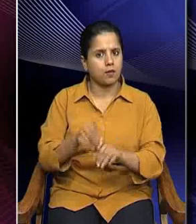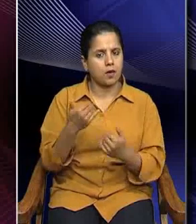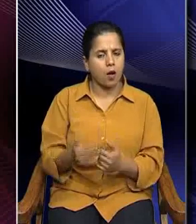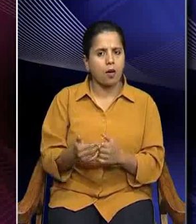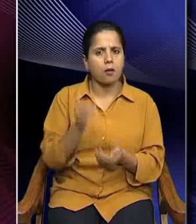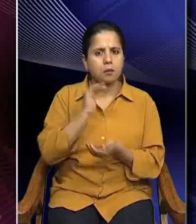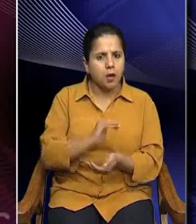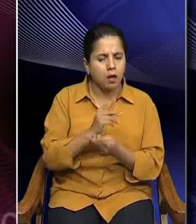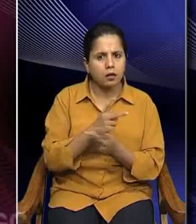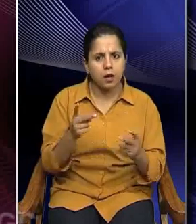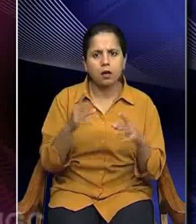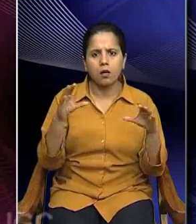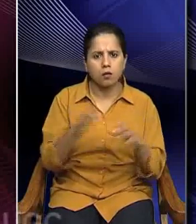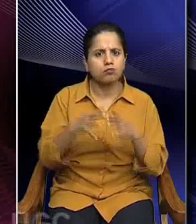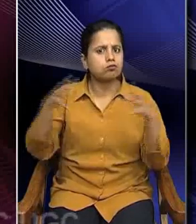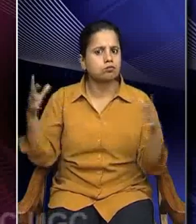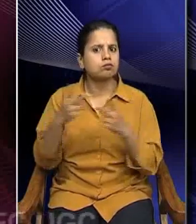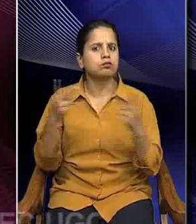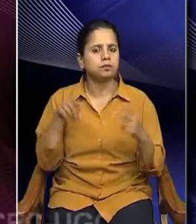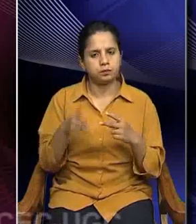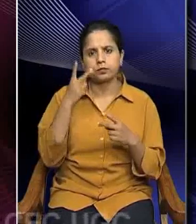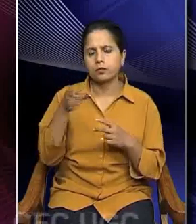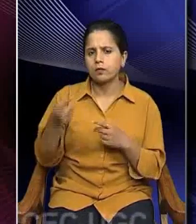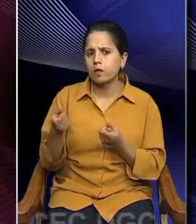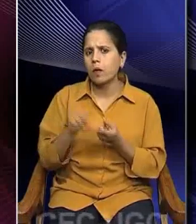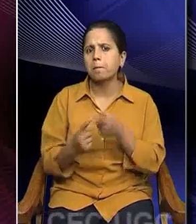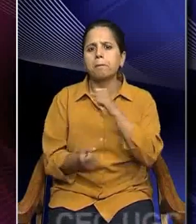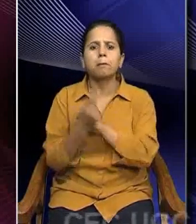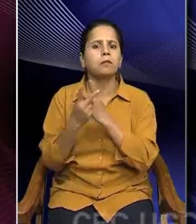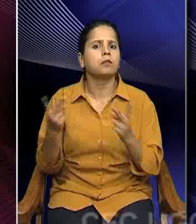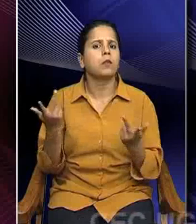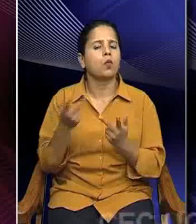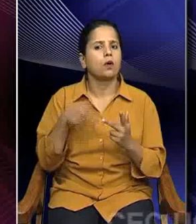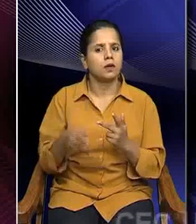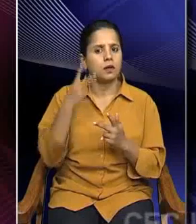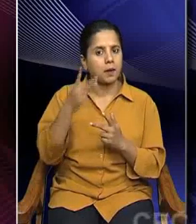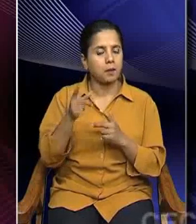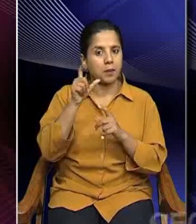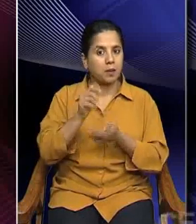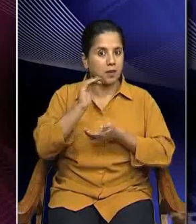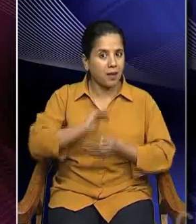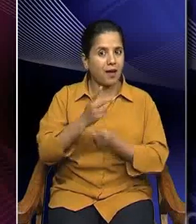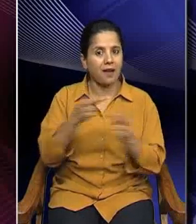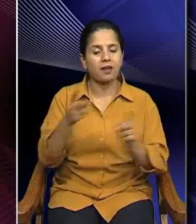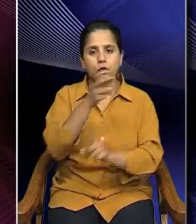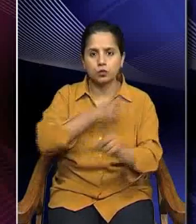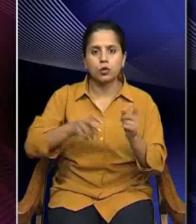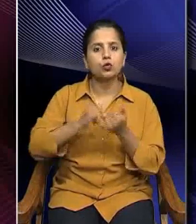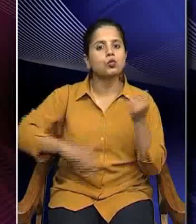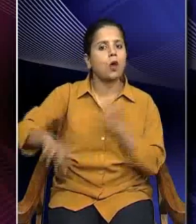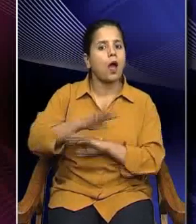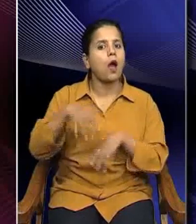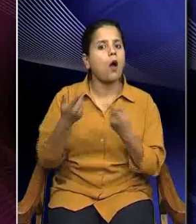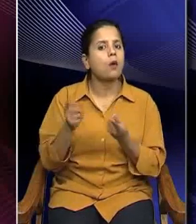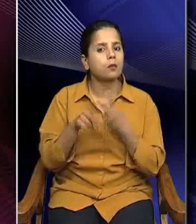transition. We will try to understand, the consequences of fertility transition in any society. So dear